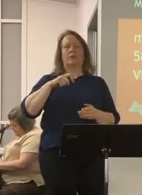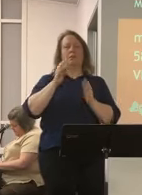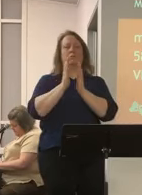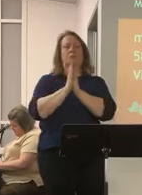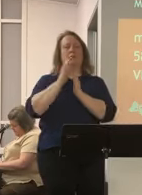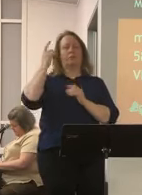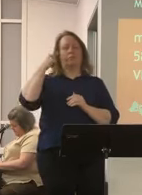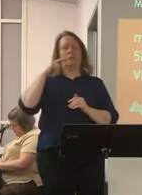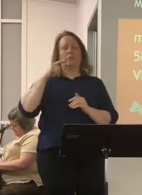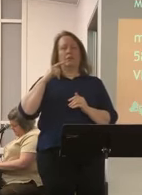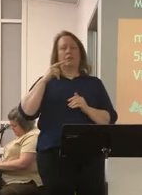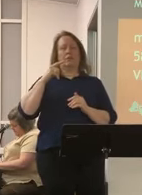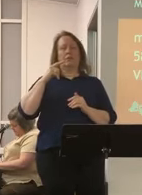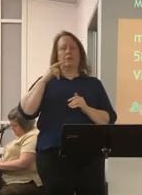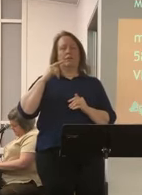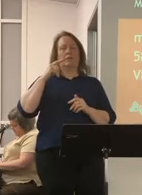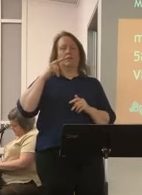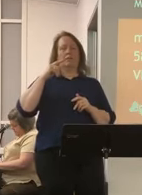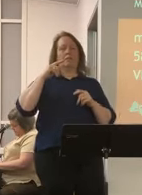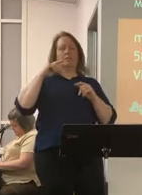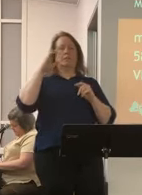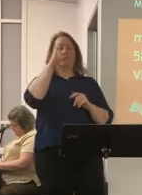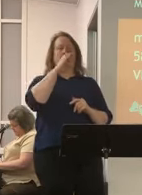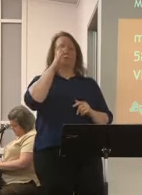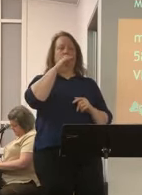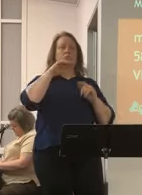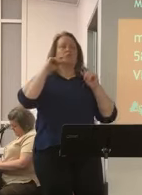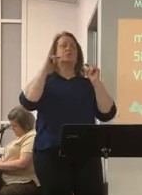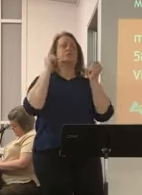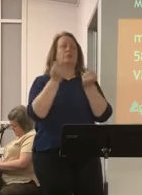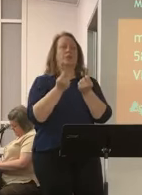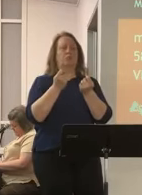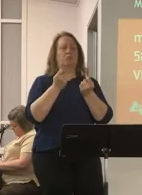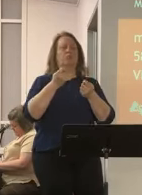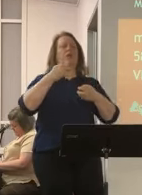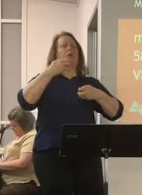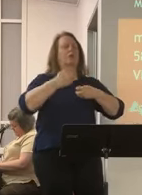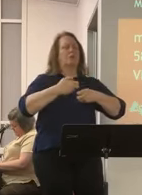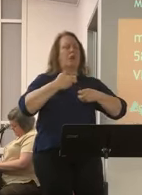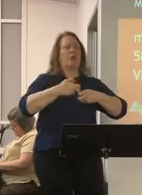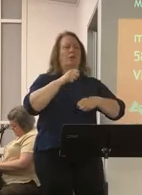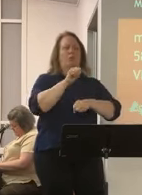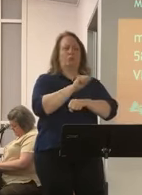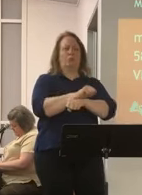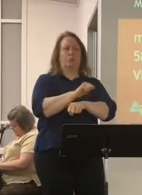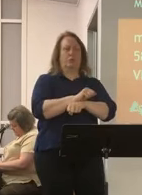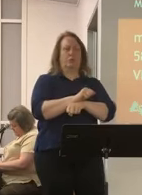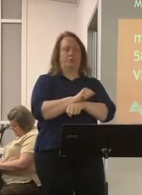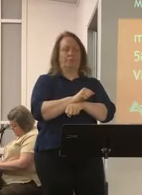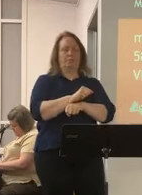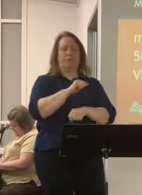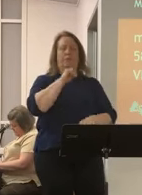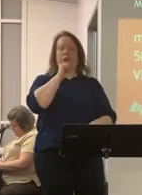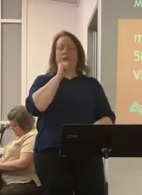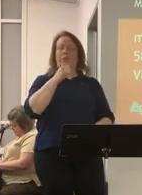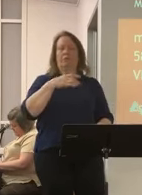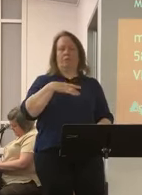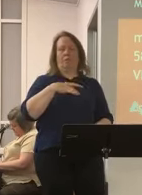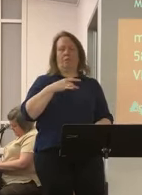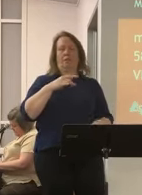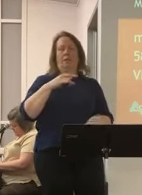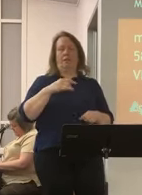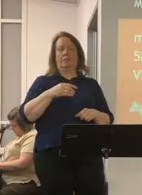people who are going to be on the search team. This is hard work. In fact, if you don't like any of these people, vote yes